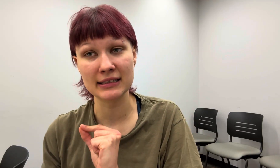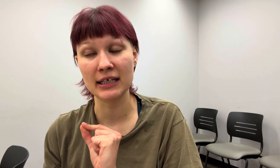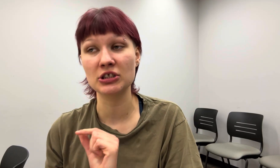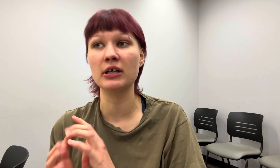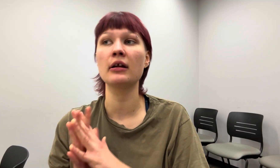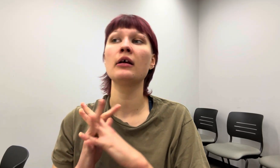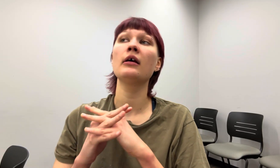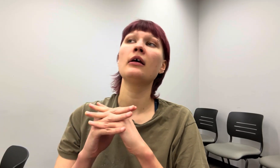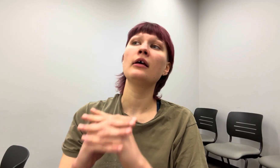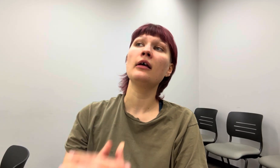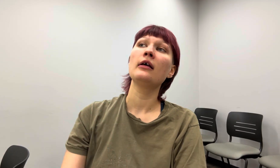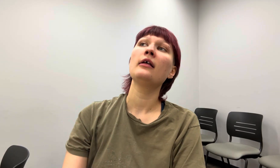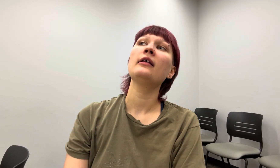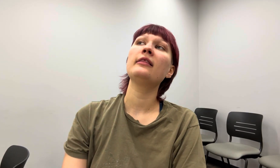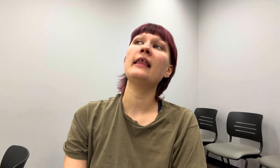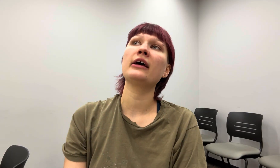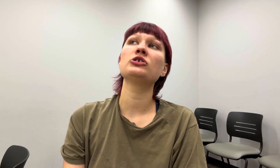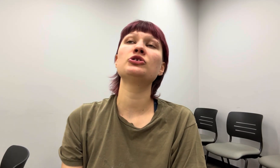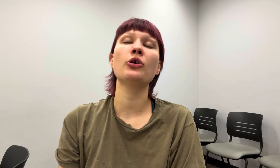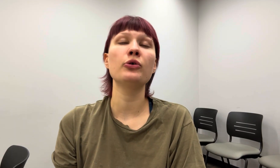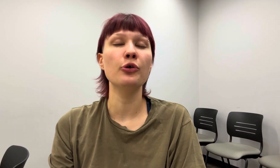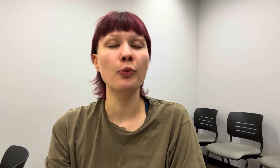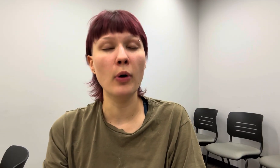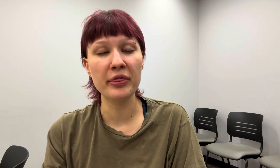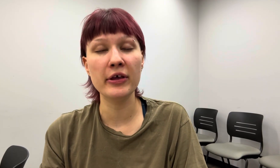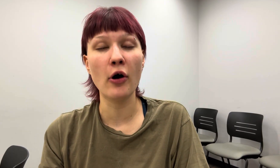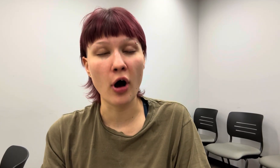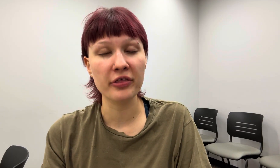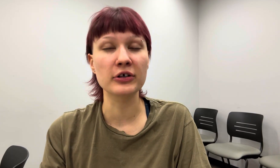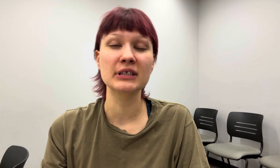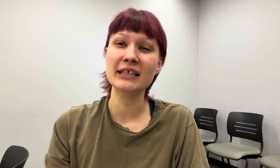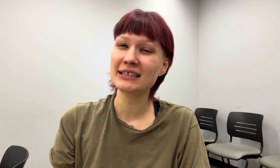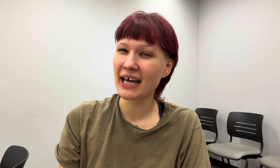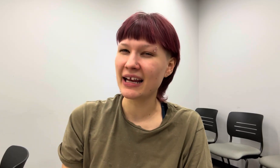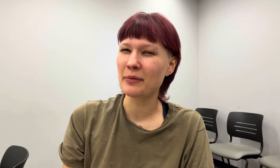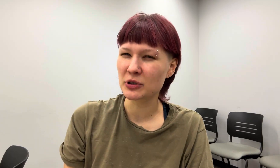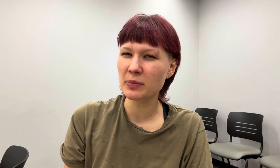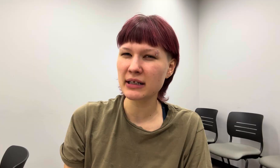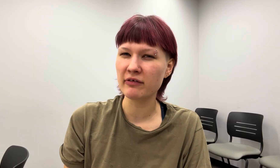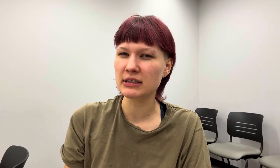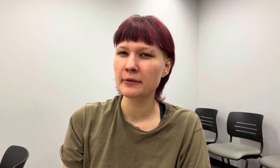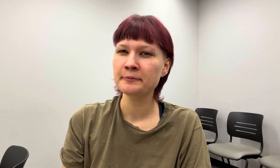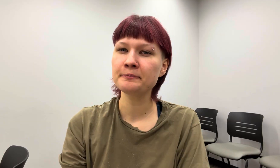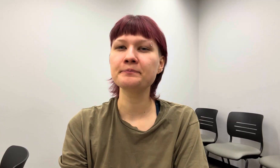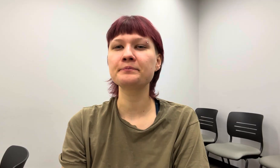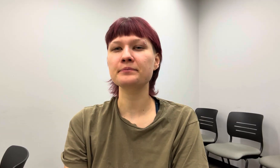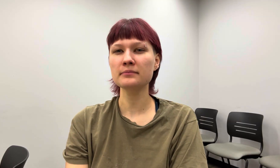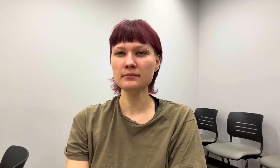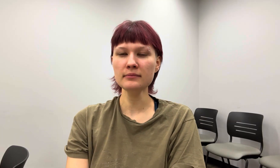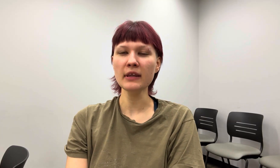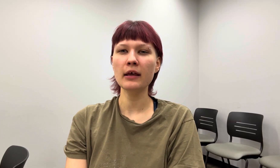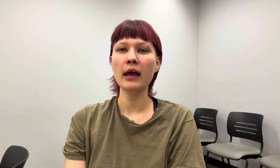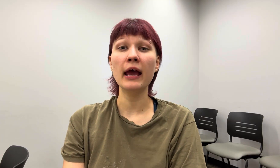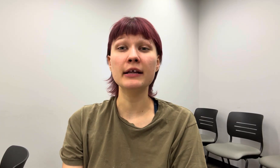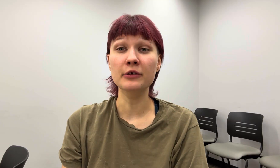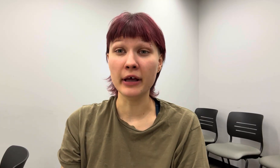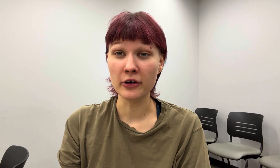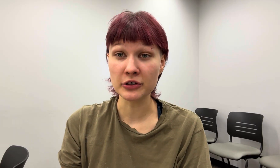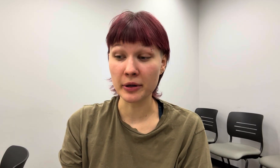assassination that show you what the author's intent and perspective is. And they also compared